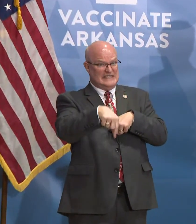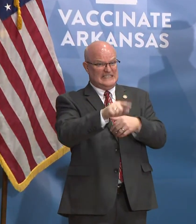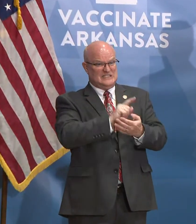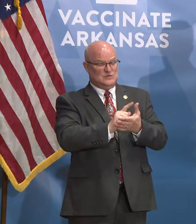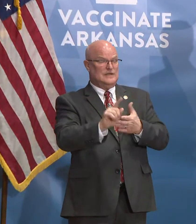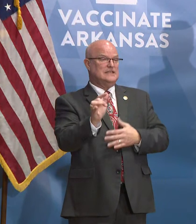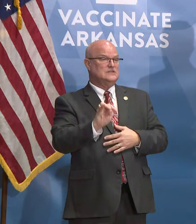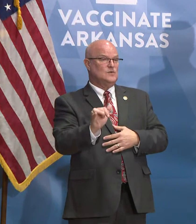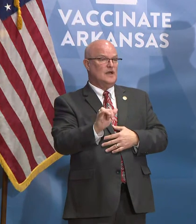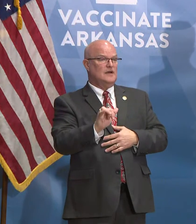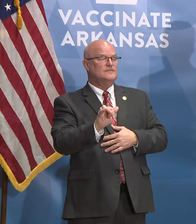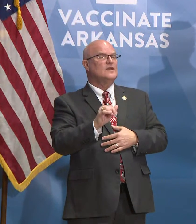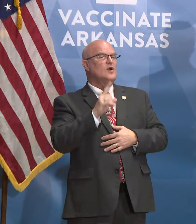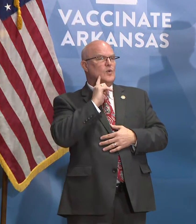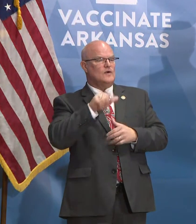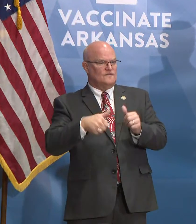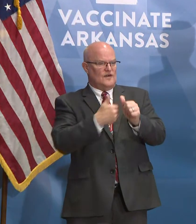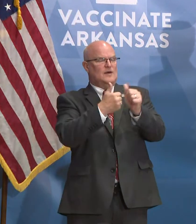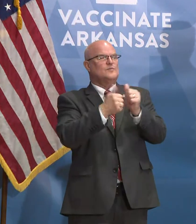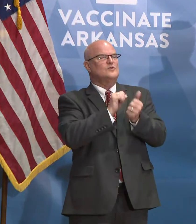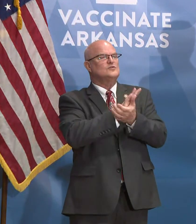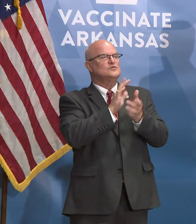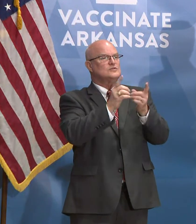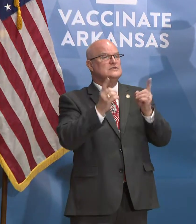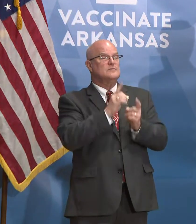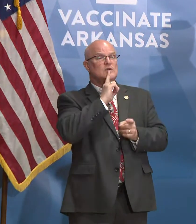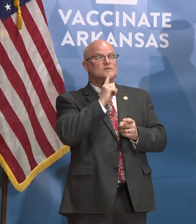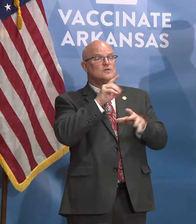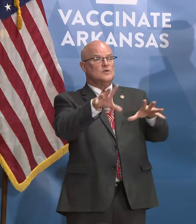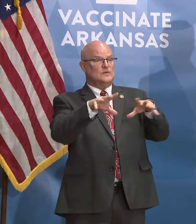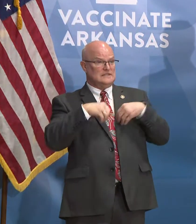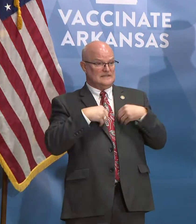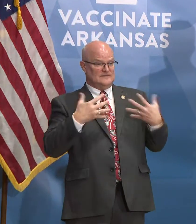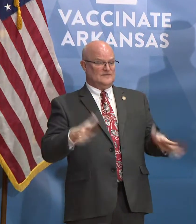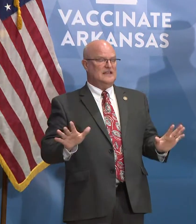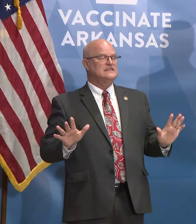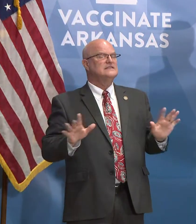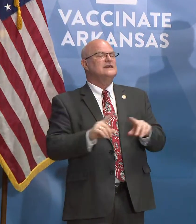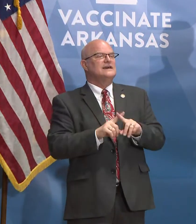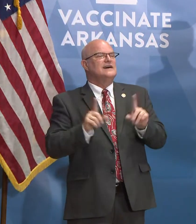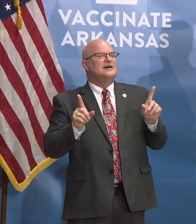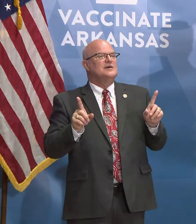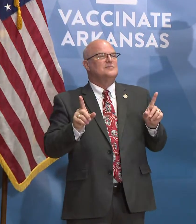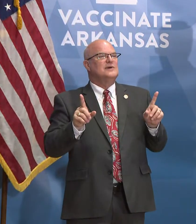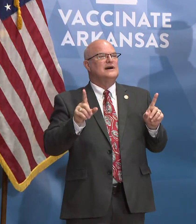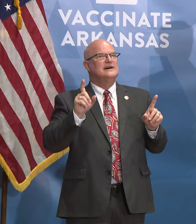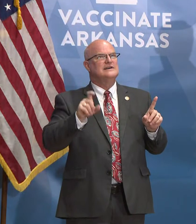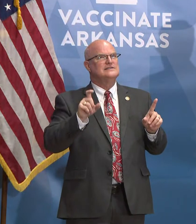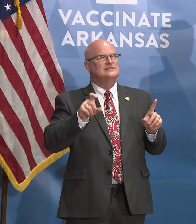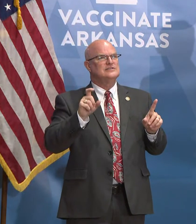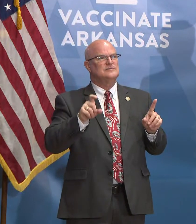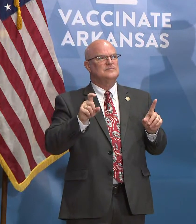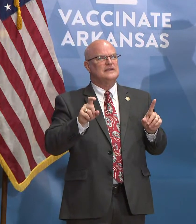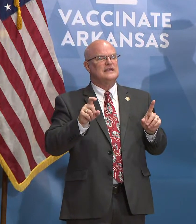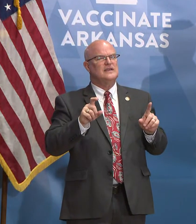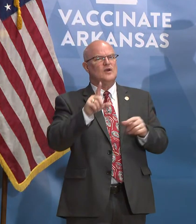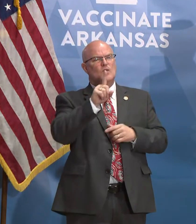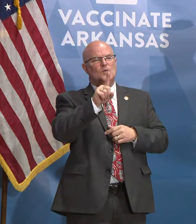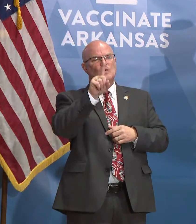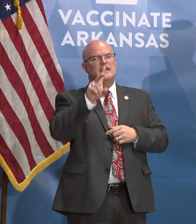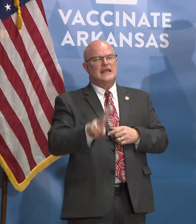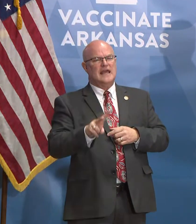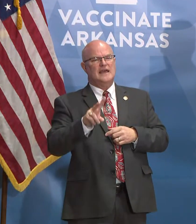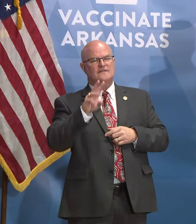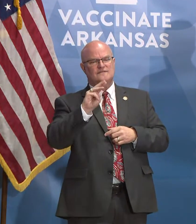as well. So we'll follow up with our school districts to make sure that they are receiving those. But that should be over 500,000 masks that are